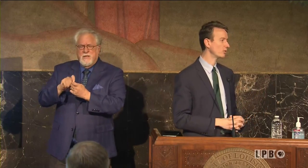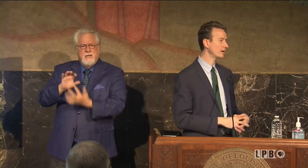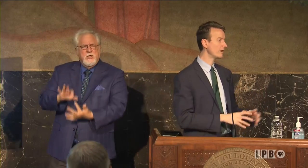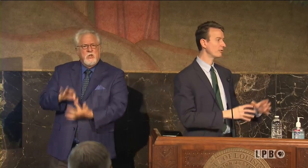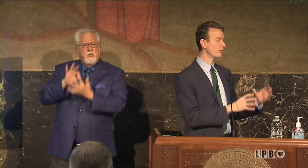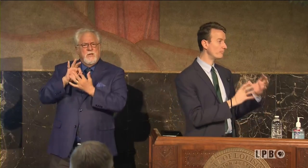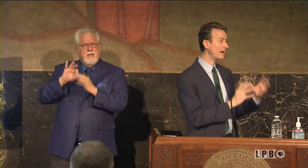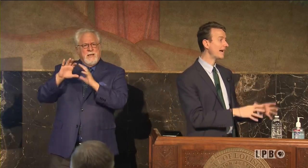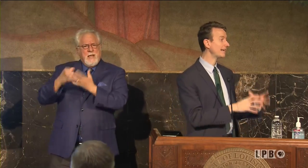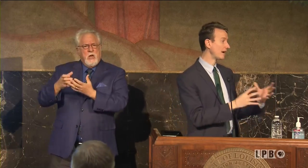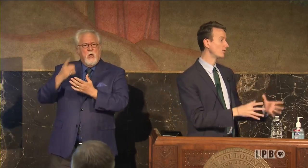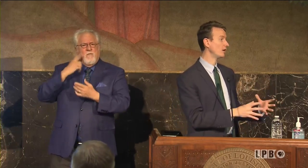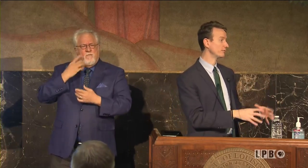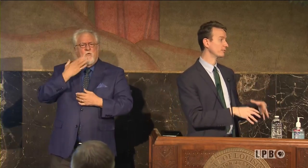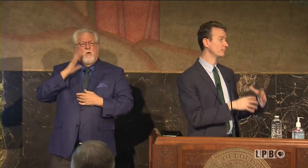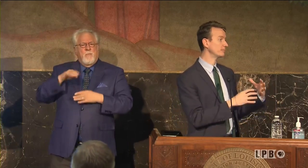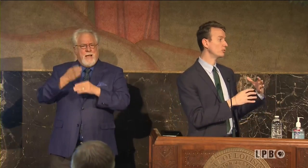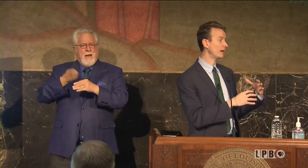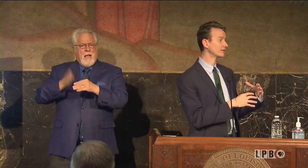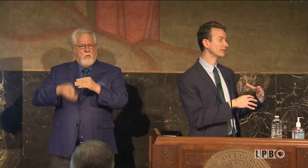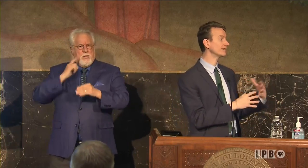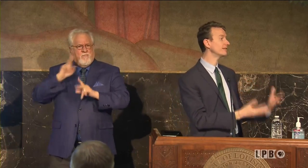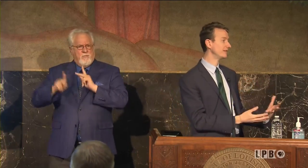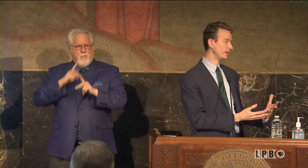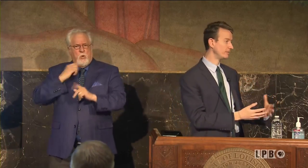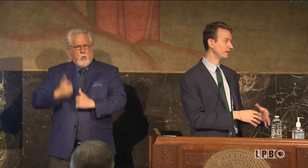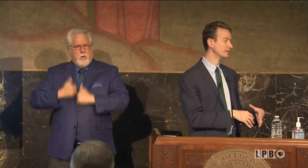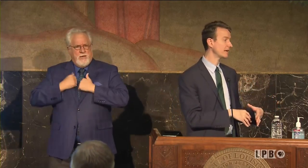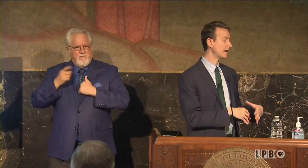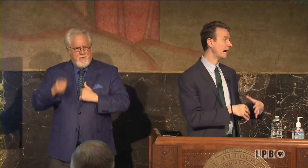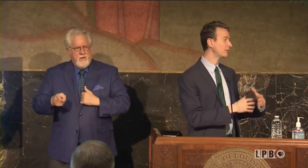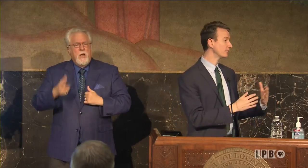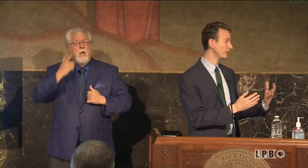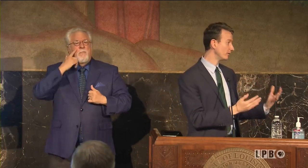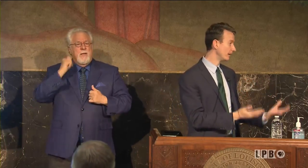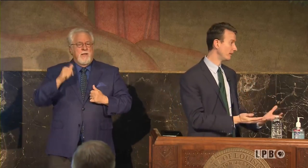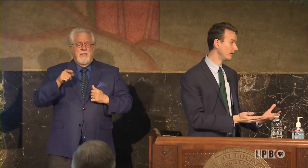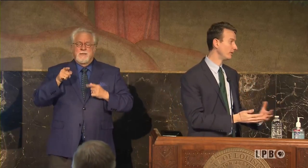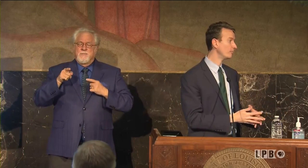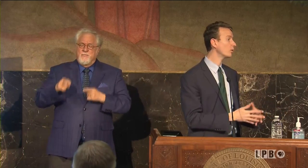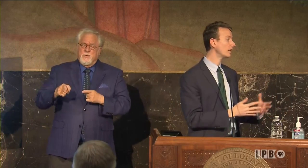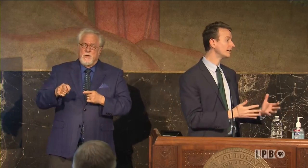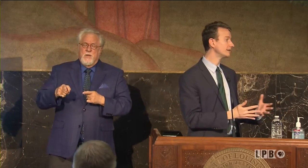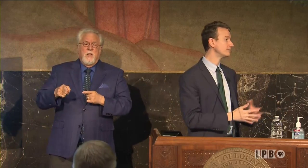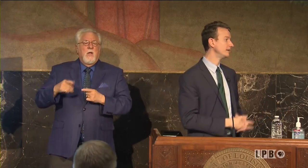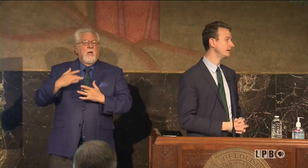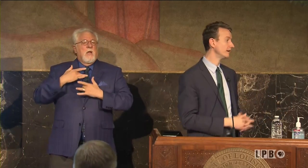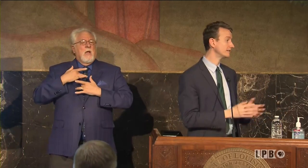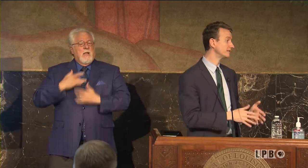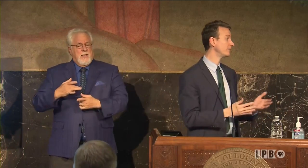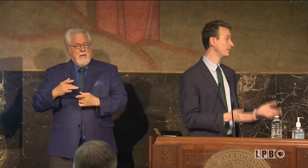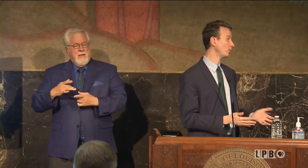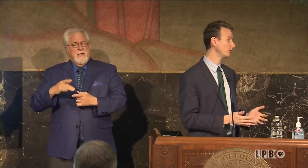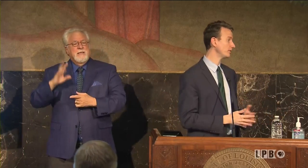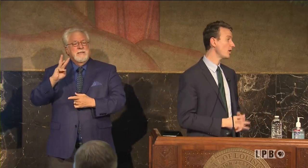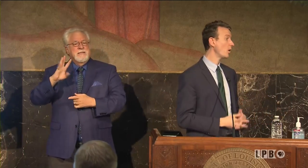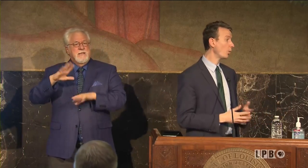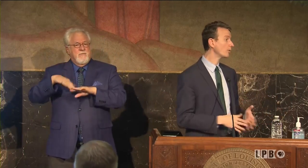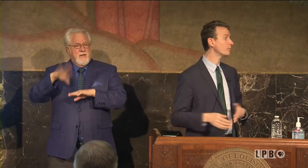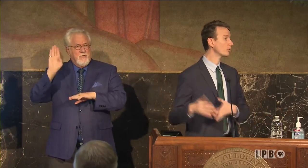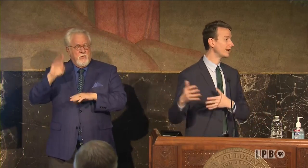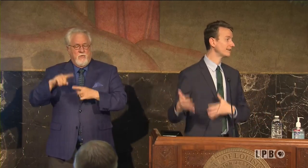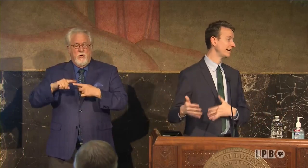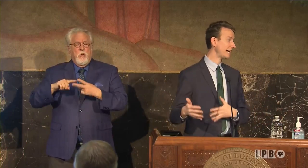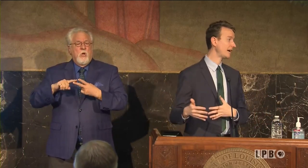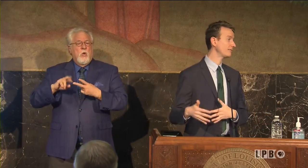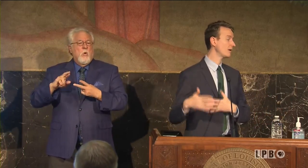risk category for bad outcomes for the people who actually live there, because either they're more likely to be 65 or older, or